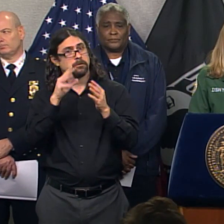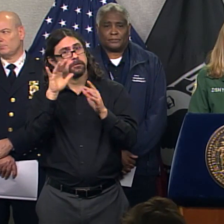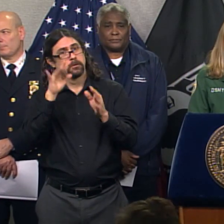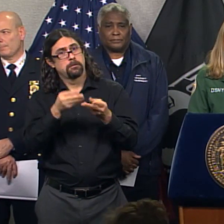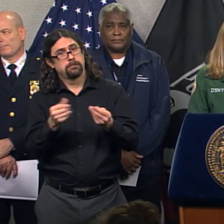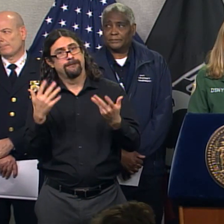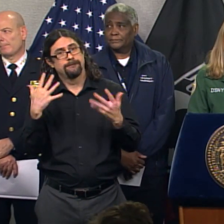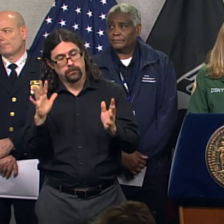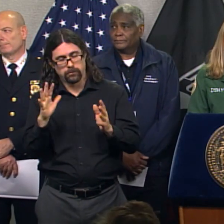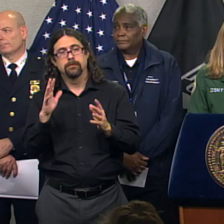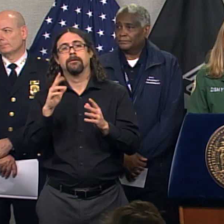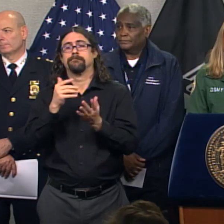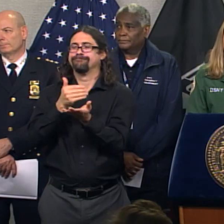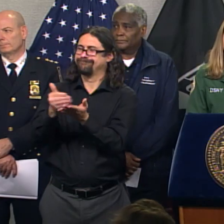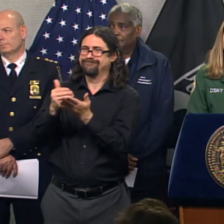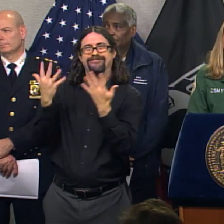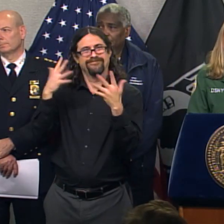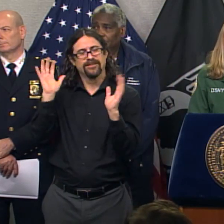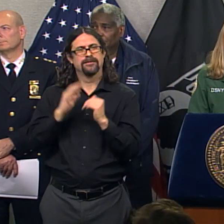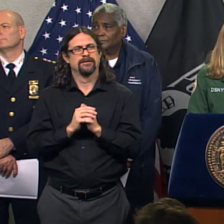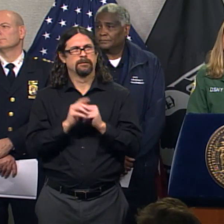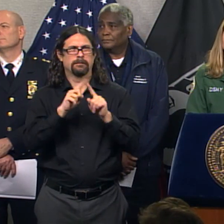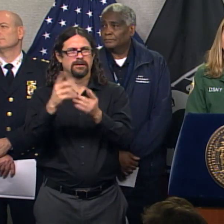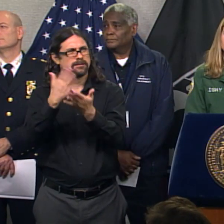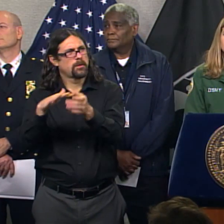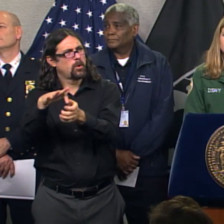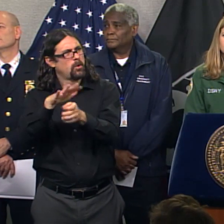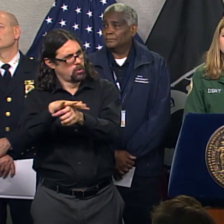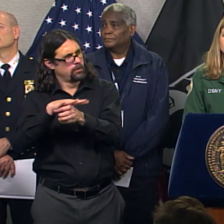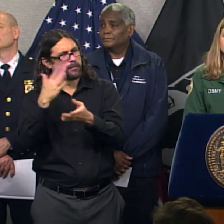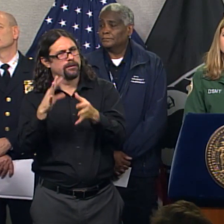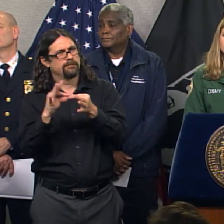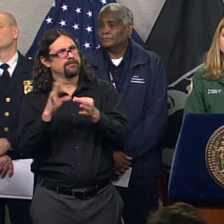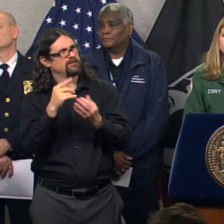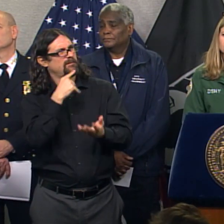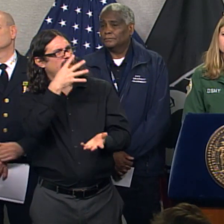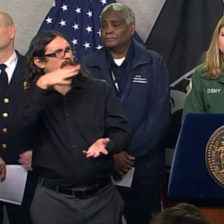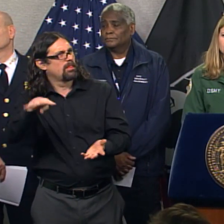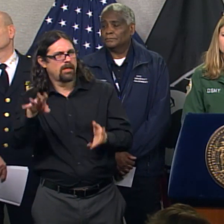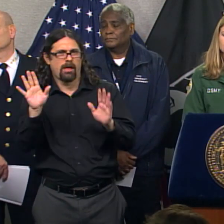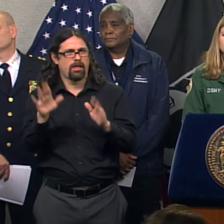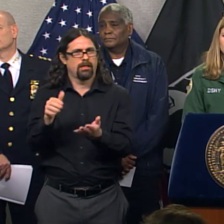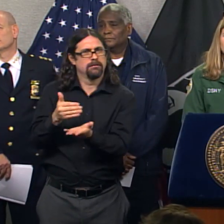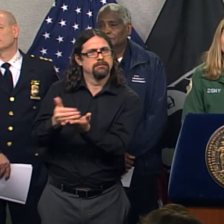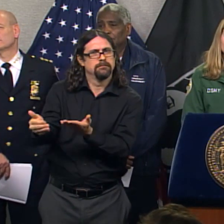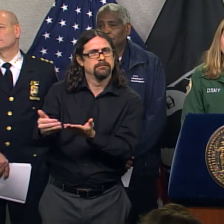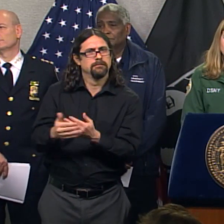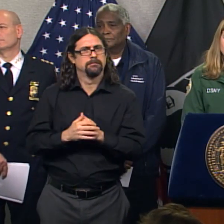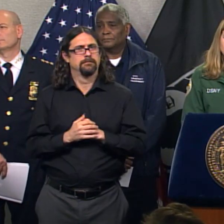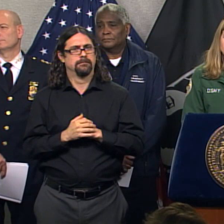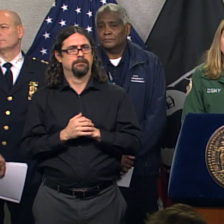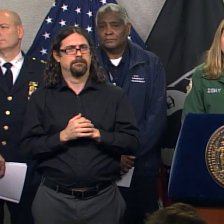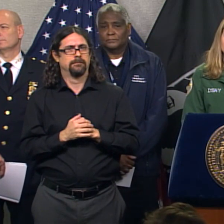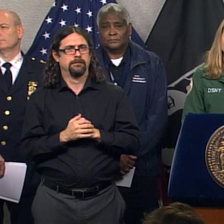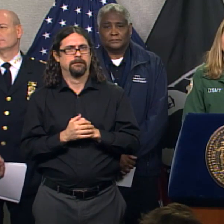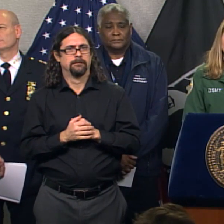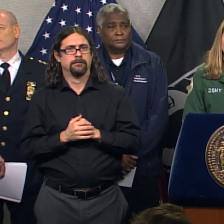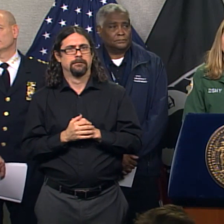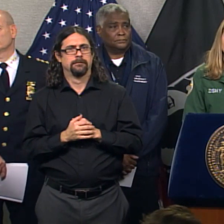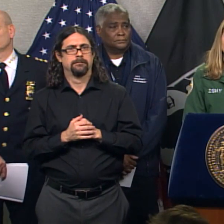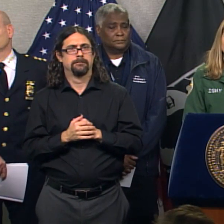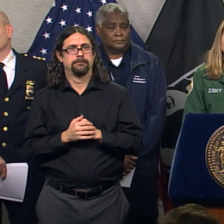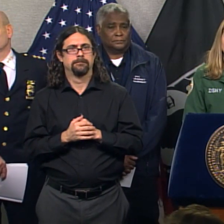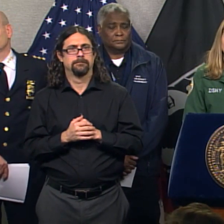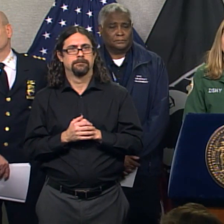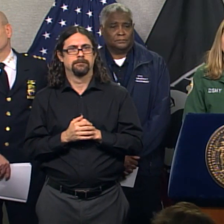do people do if the snow has stopped, they still see, 8-10 inches of snow and they feel like no one's coming? Do they call you? And what